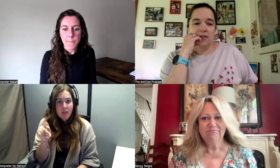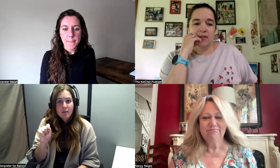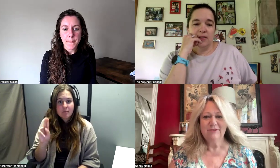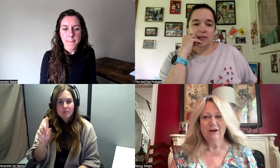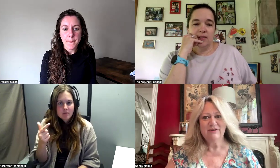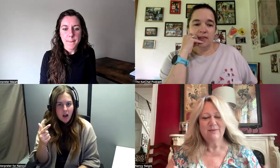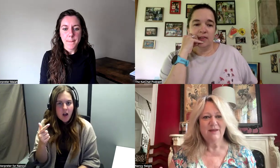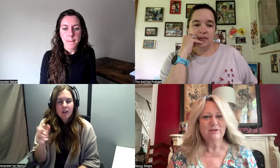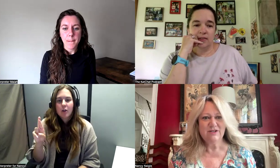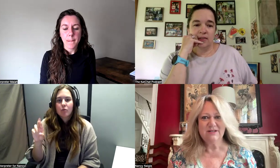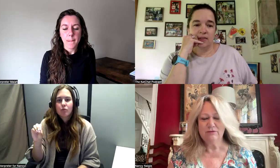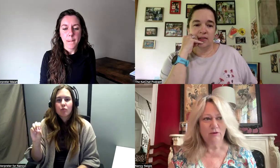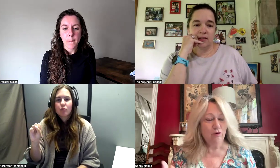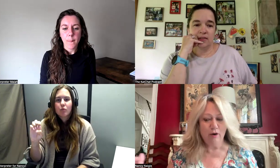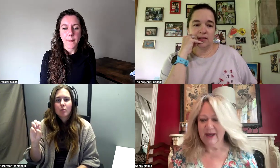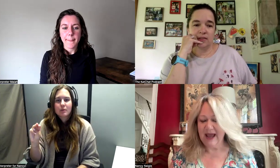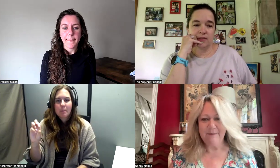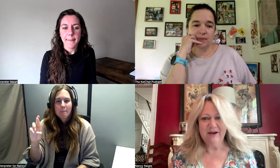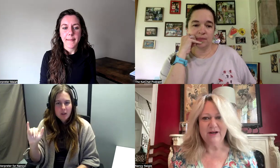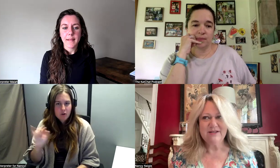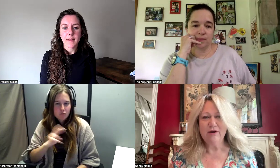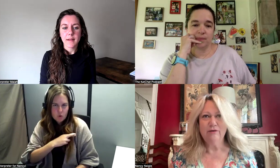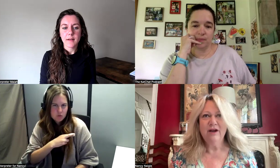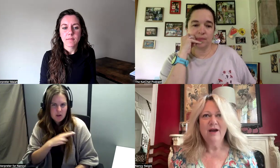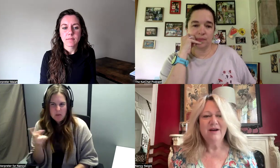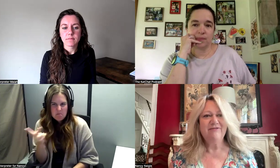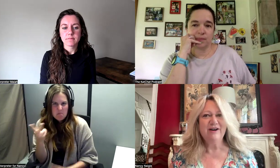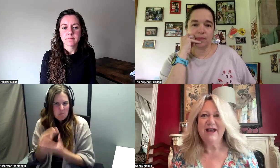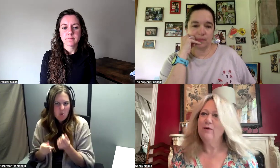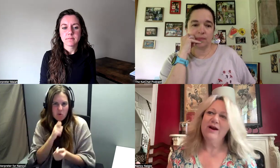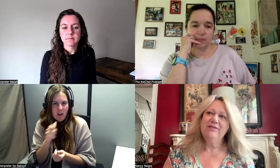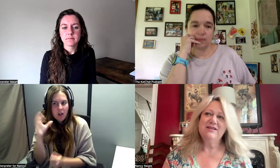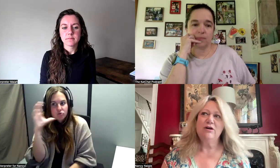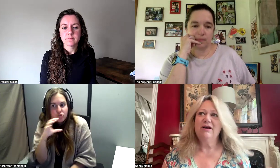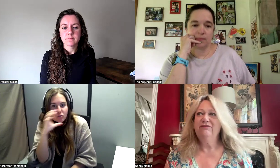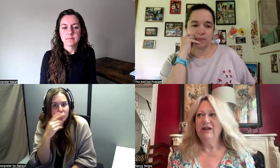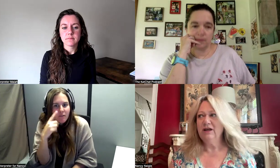was, something that was just growing and happening on its own. But I felt